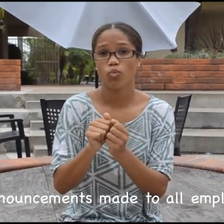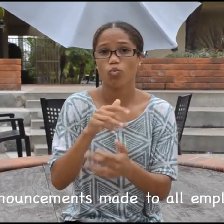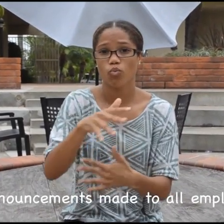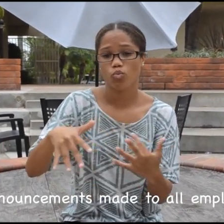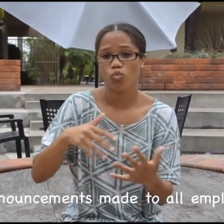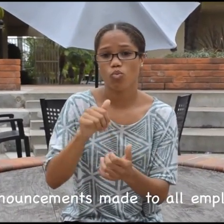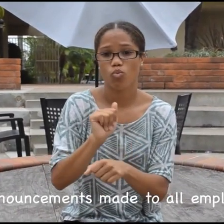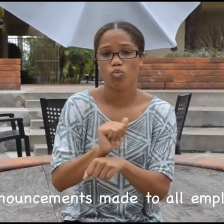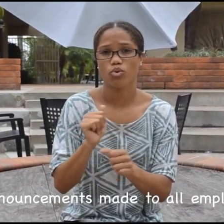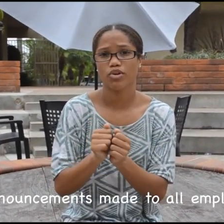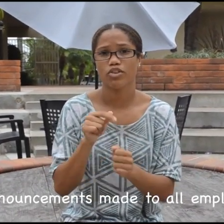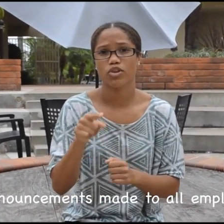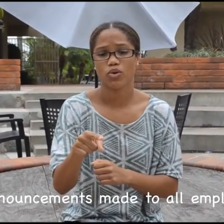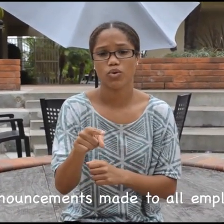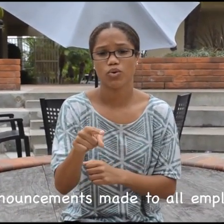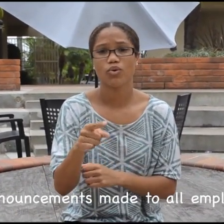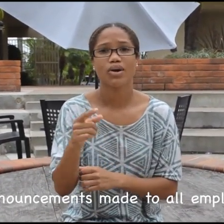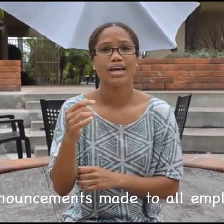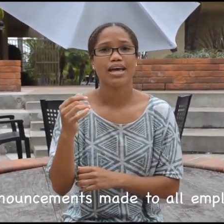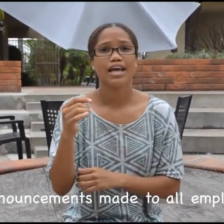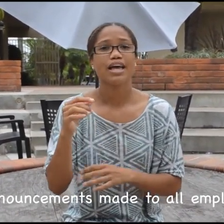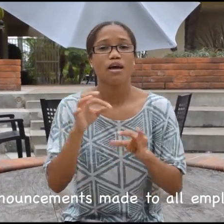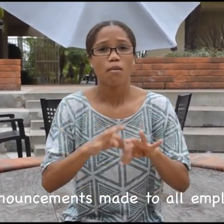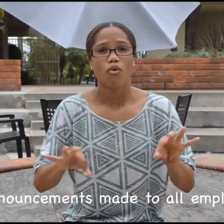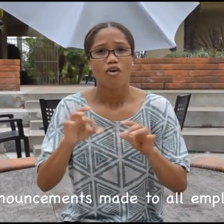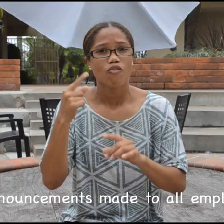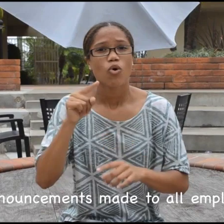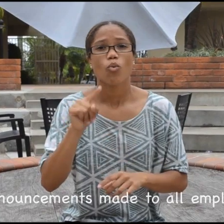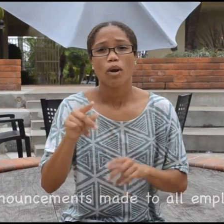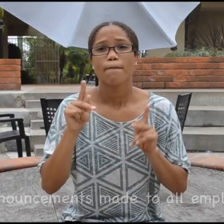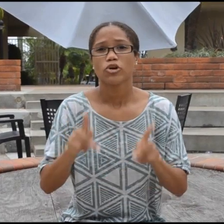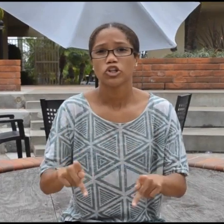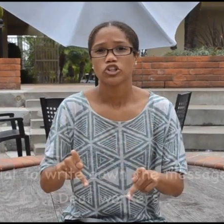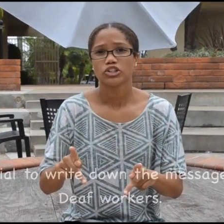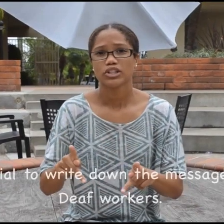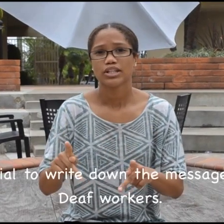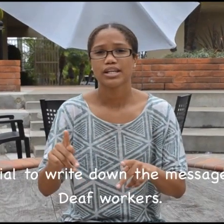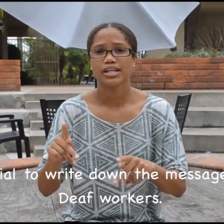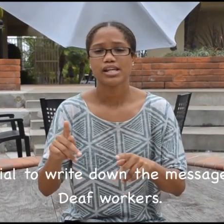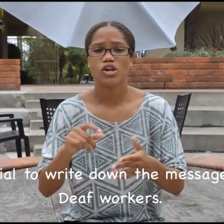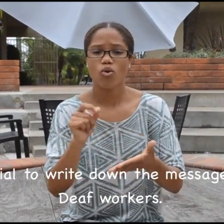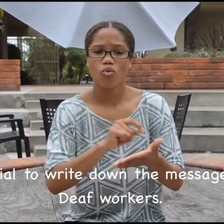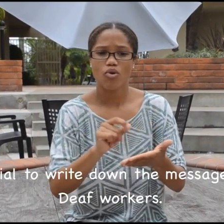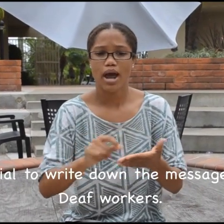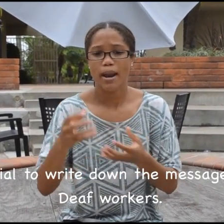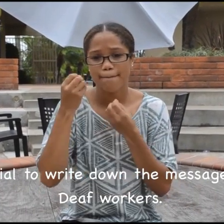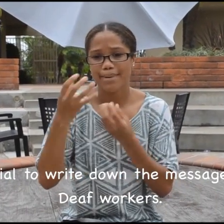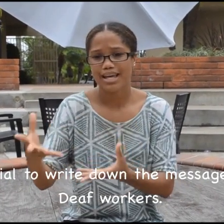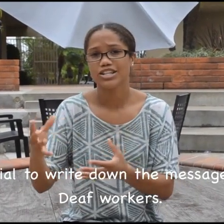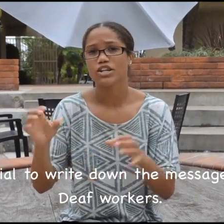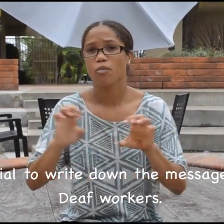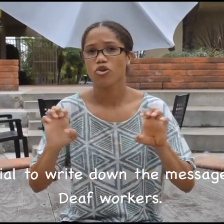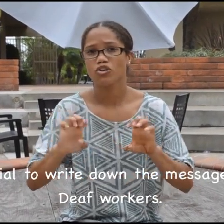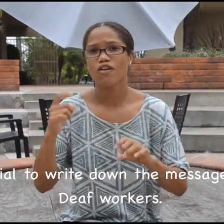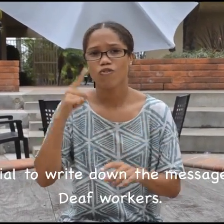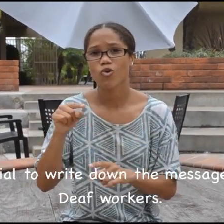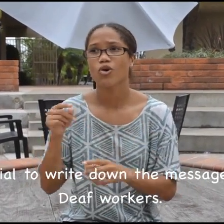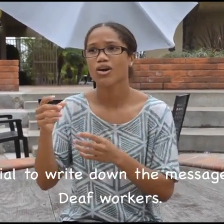announcements made to all employees, it is crucial to write down the message for the deaf